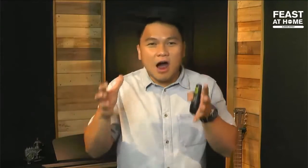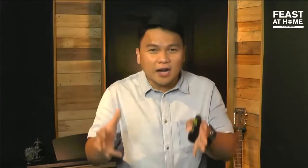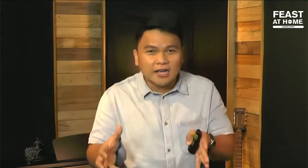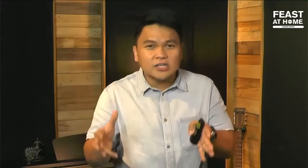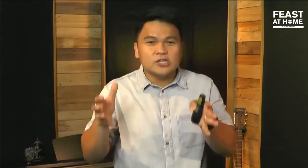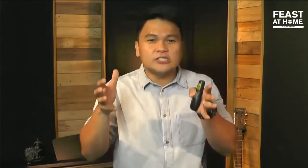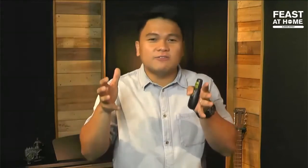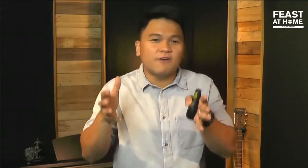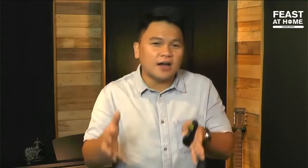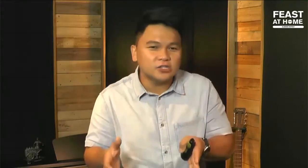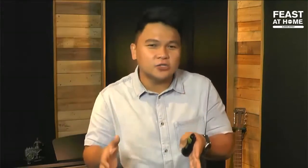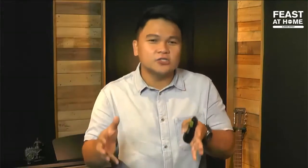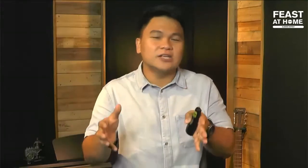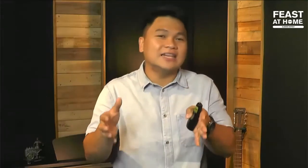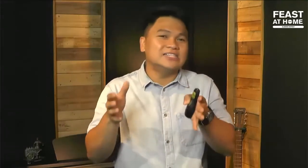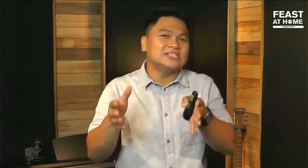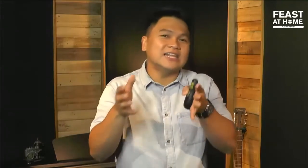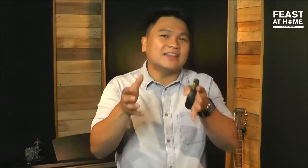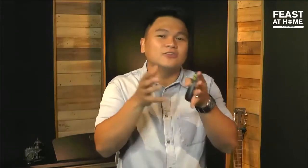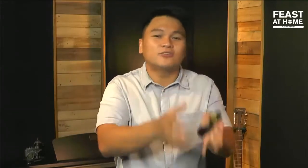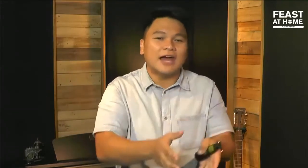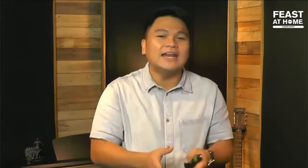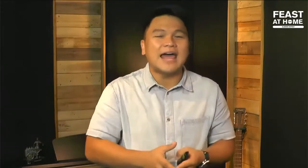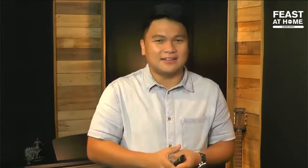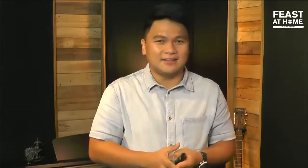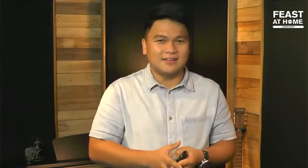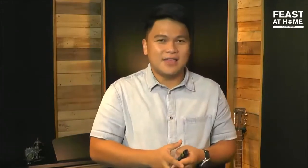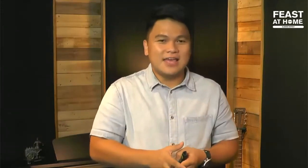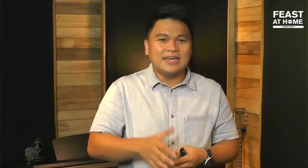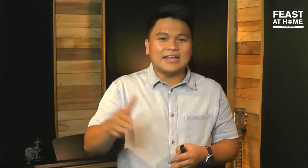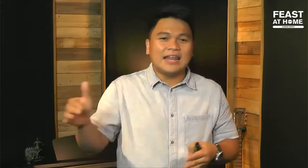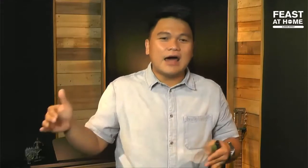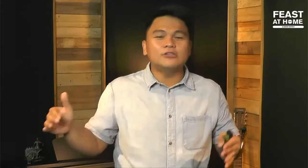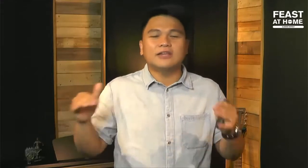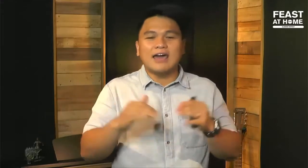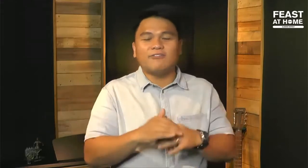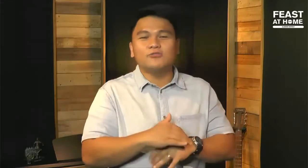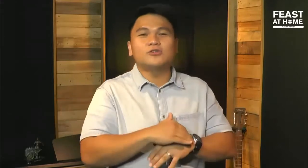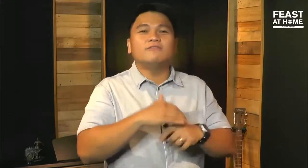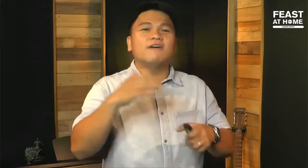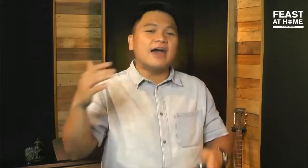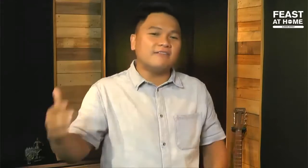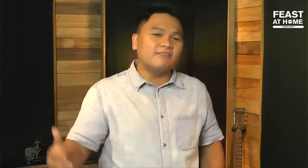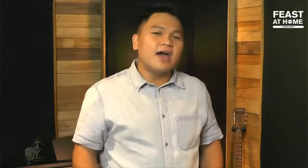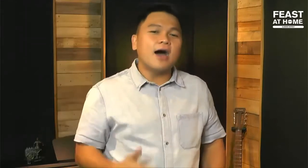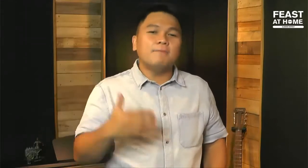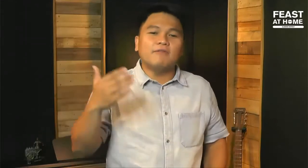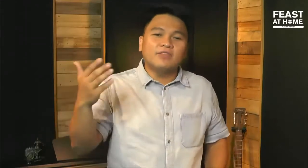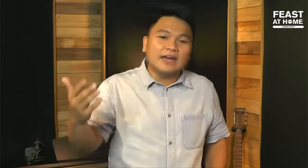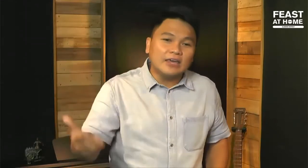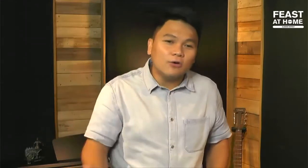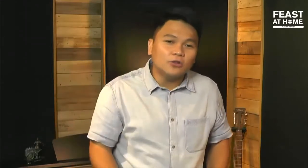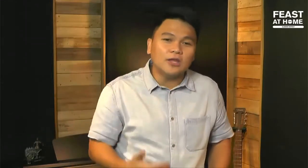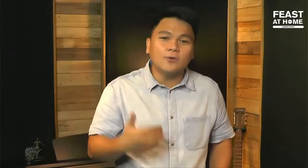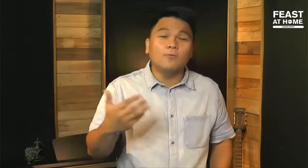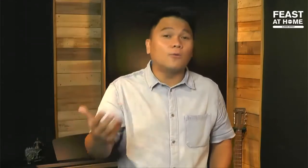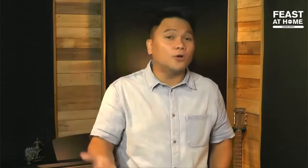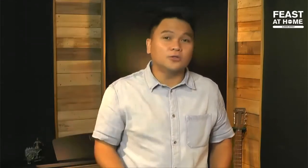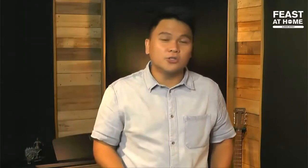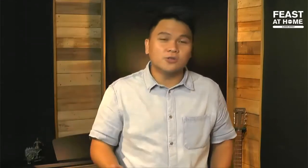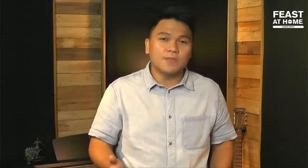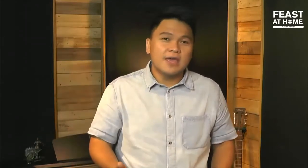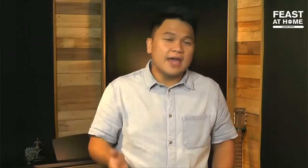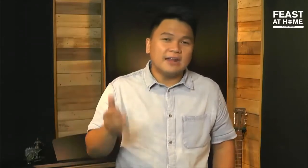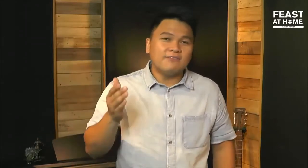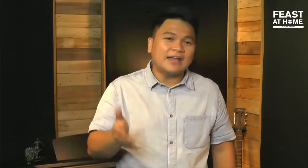The ark just functions just like the dry land. It allows life to survive above the chaotic